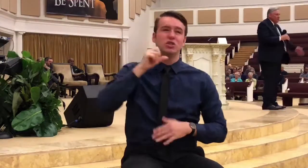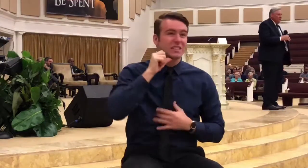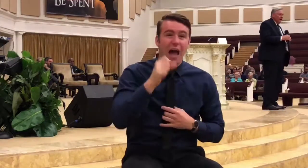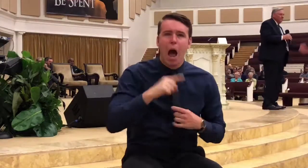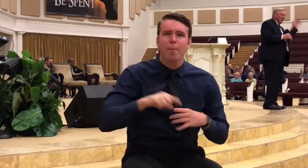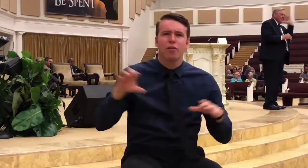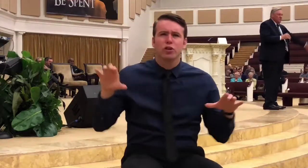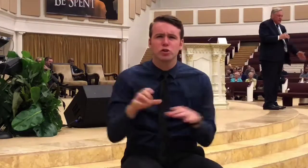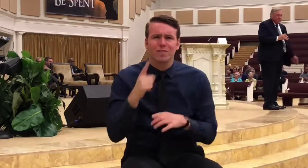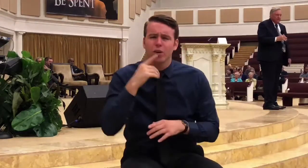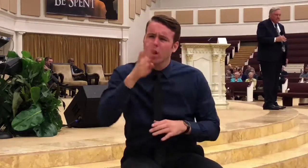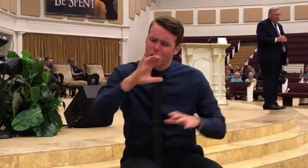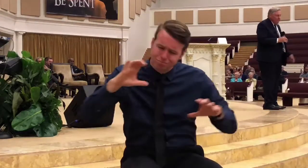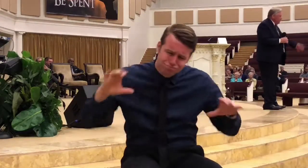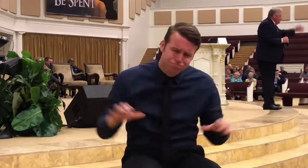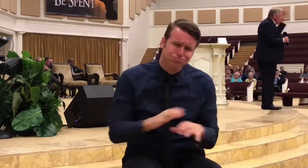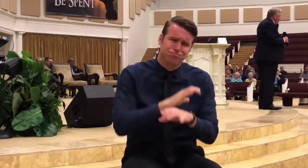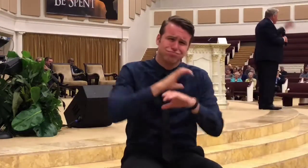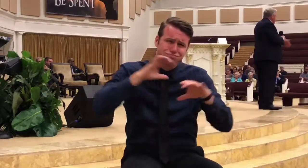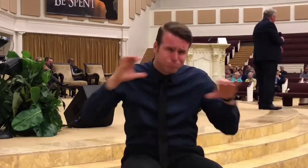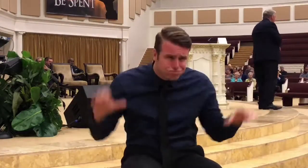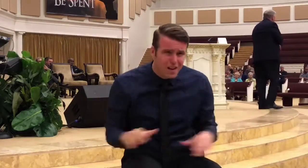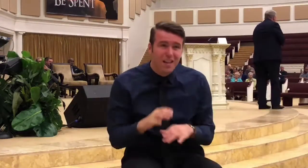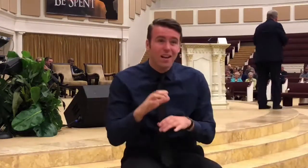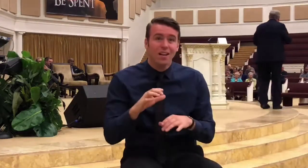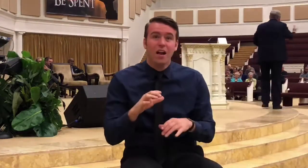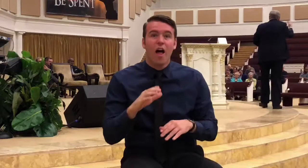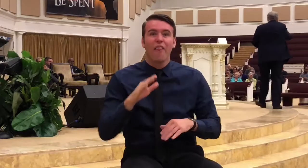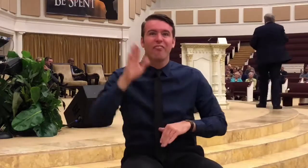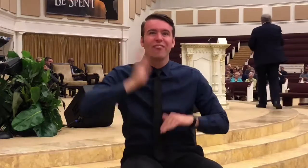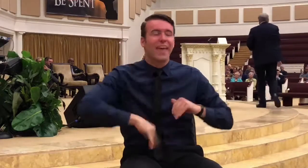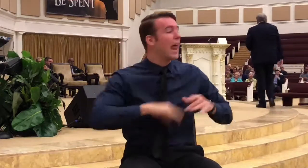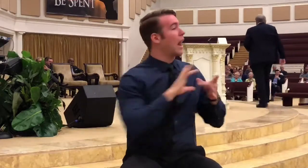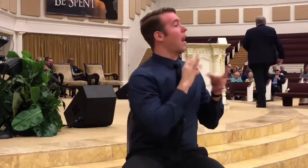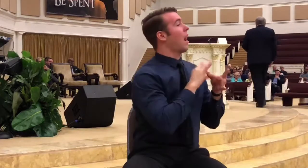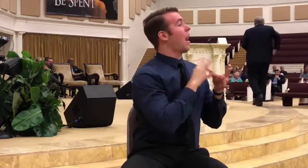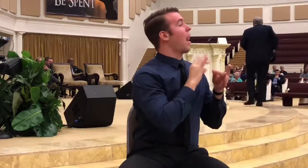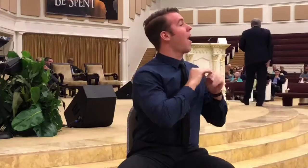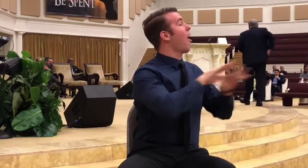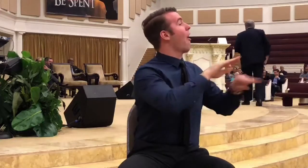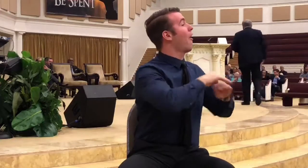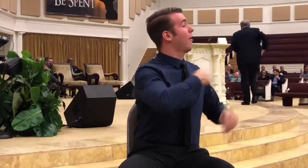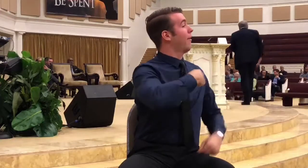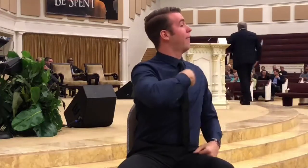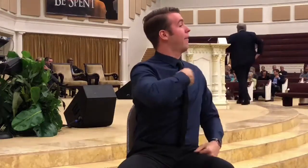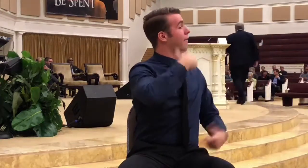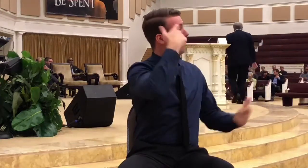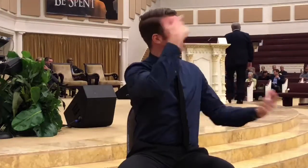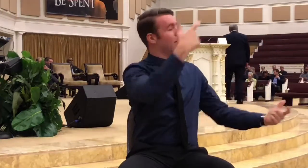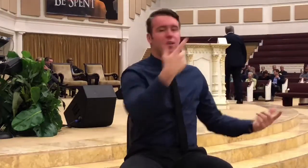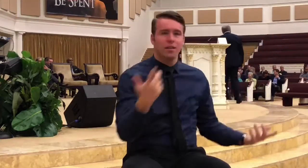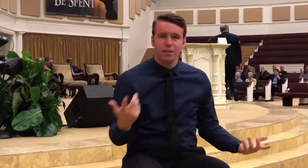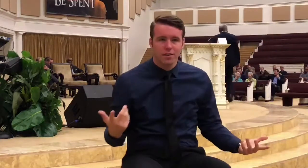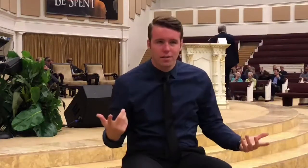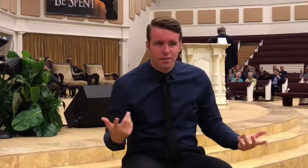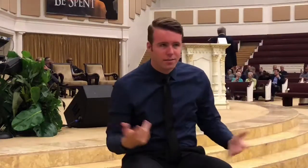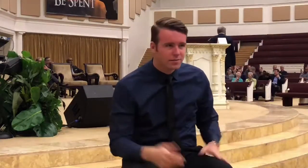doing more for God by 10 than what they're doing. They're just running around scratching their itch all the time. I guess I'll be scratching their itch.